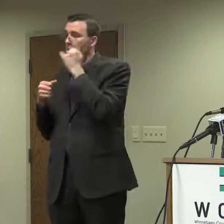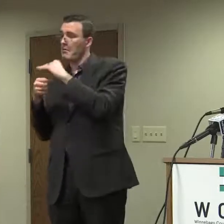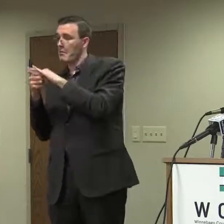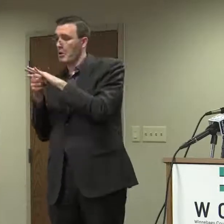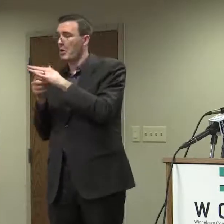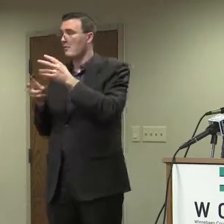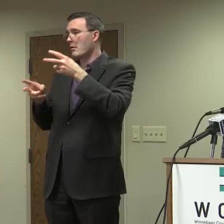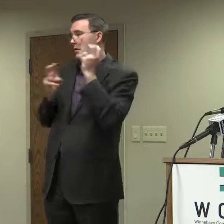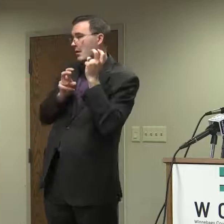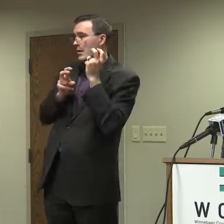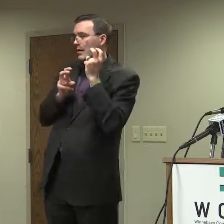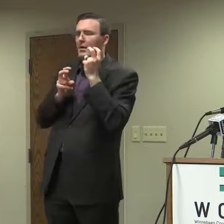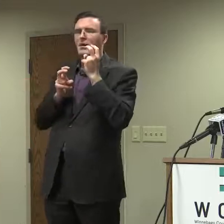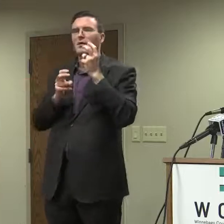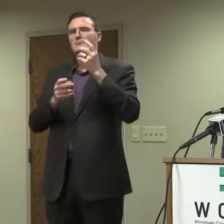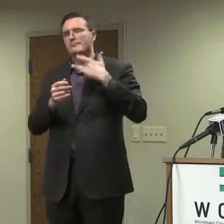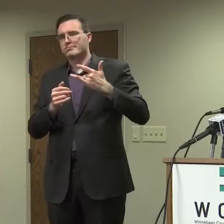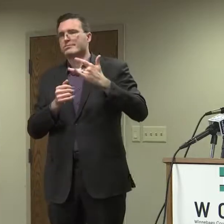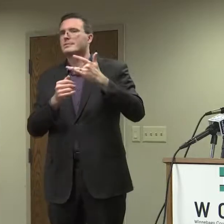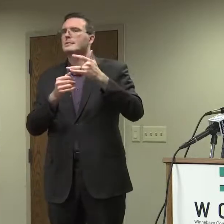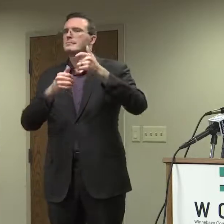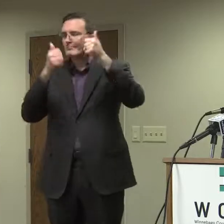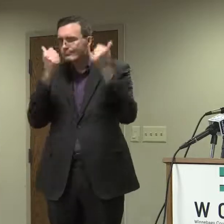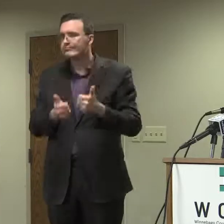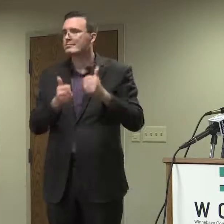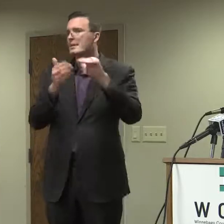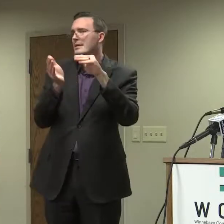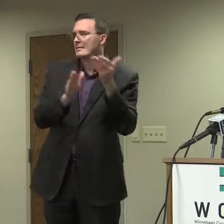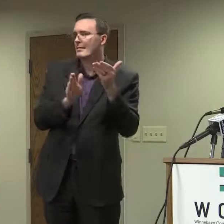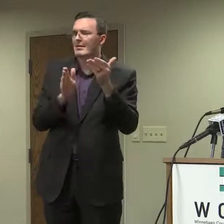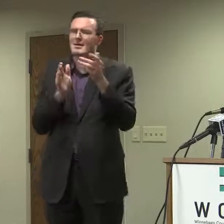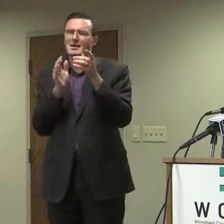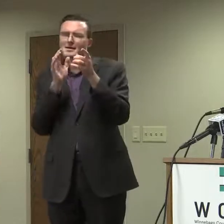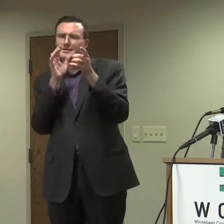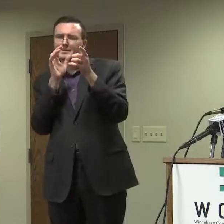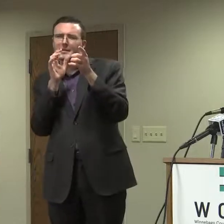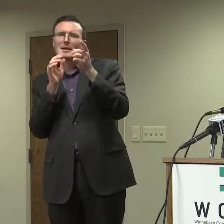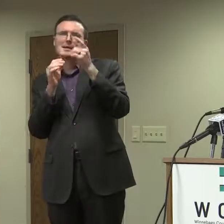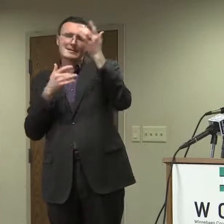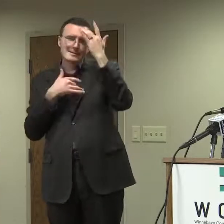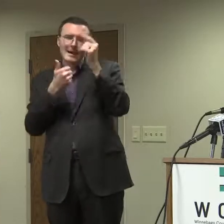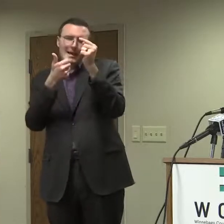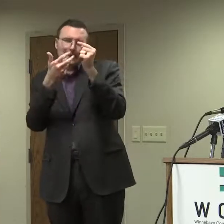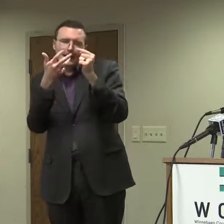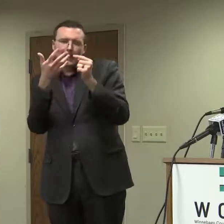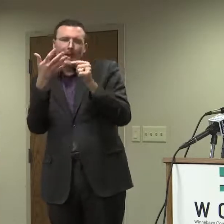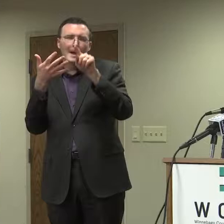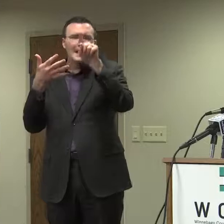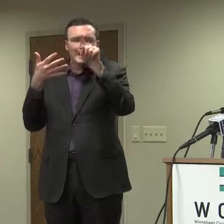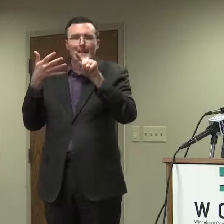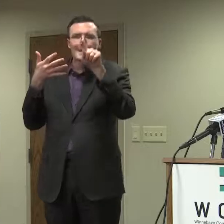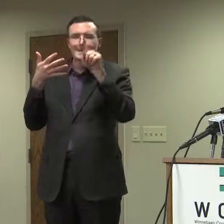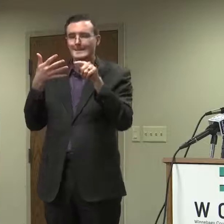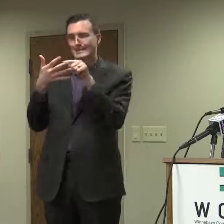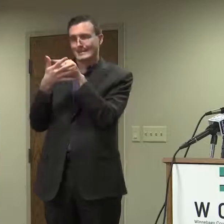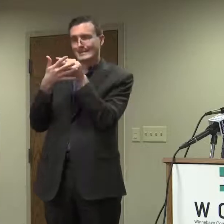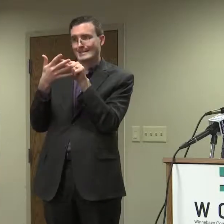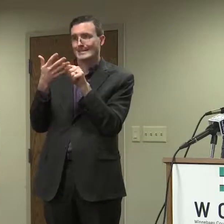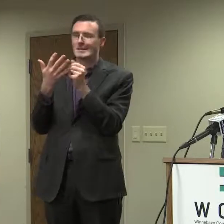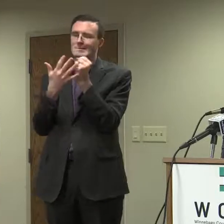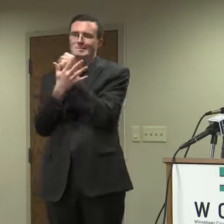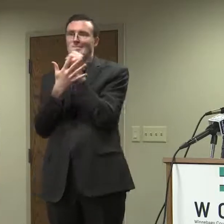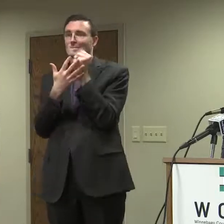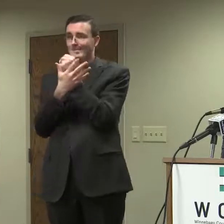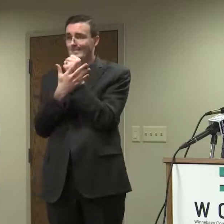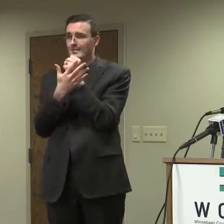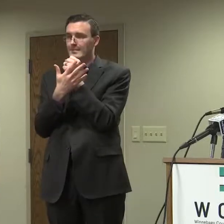that's hard because you think, I understand, and I hear the word unfair a lot. I see that, it's not